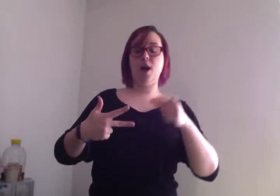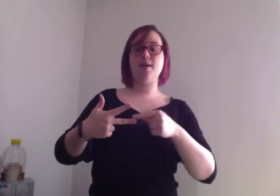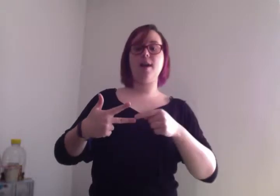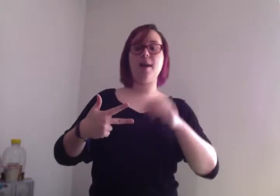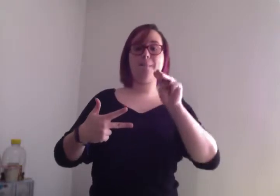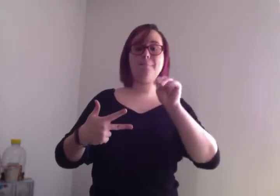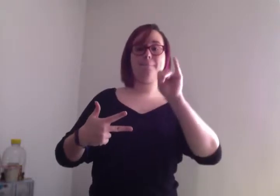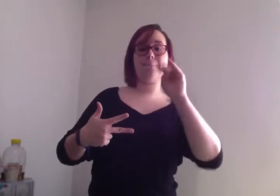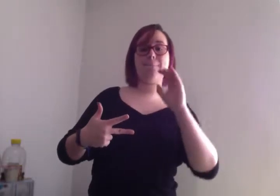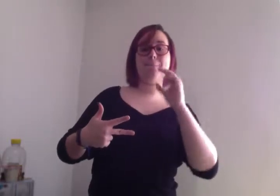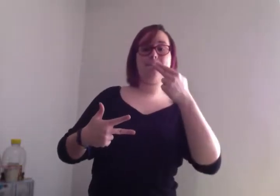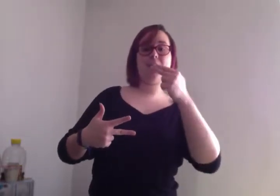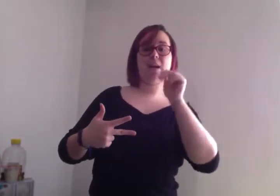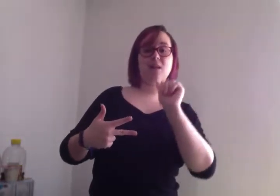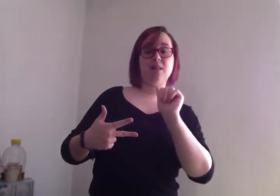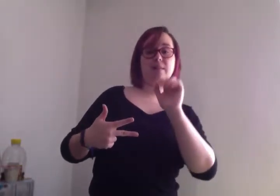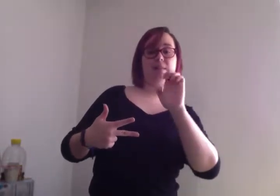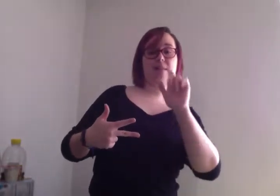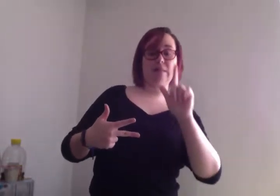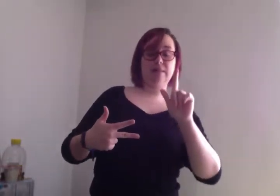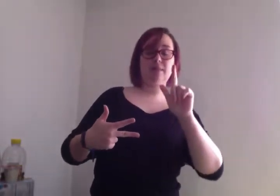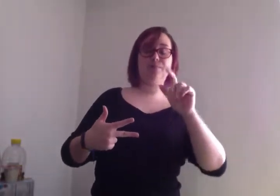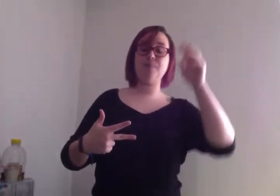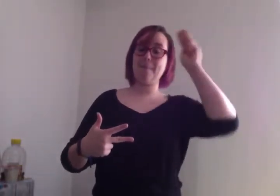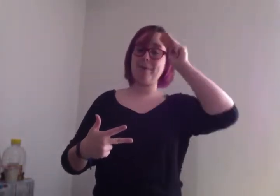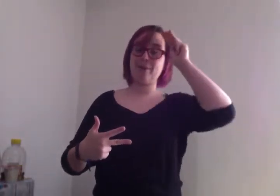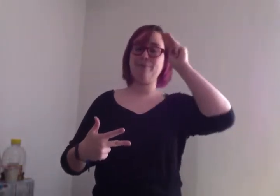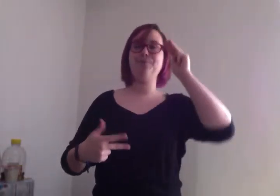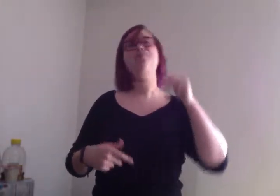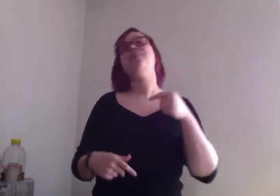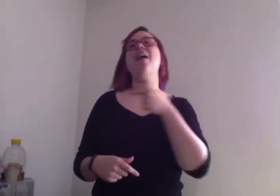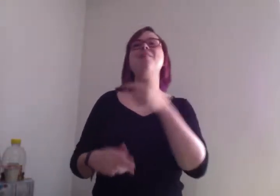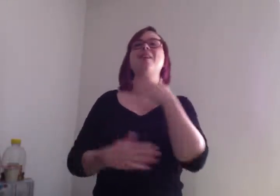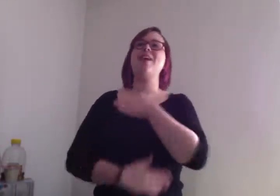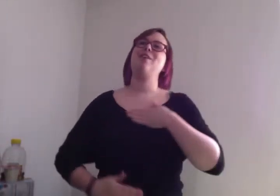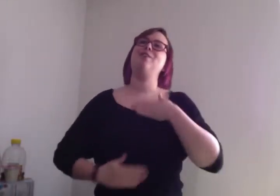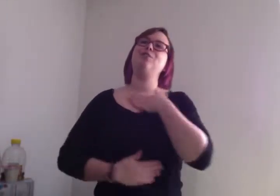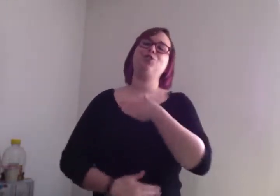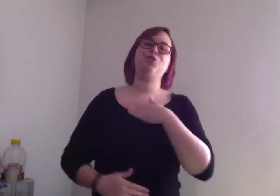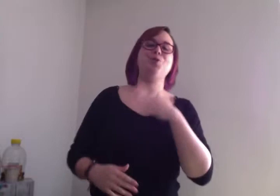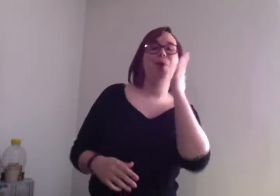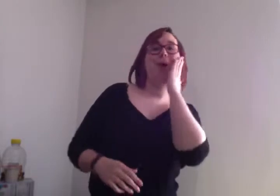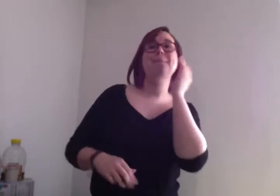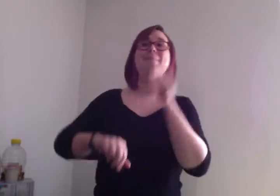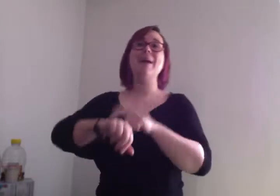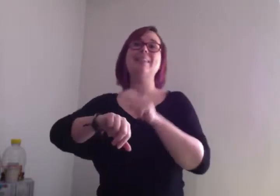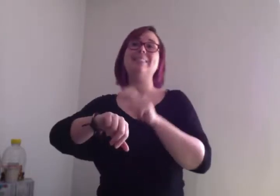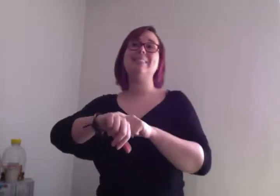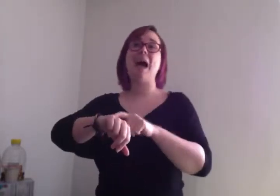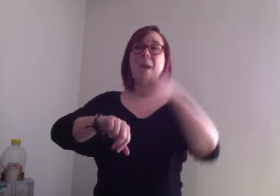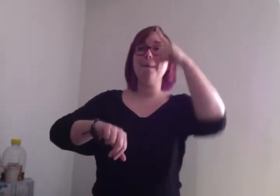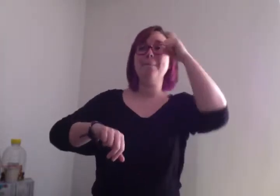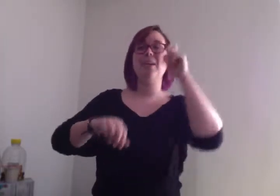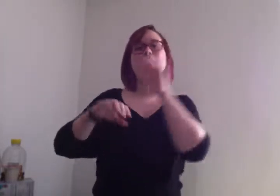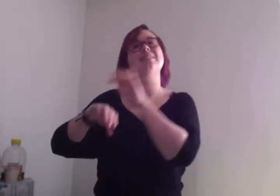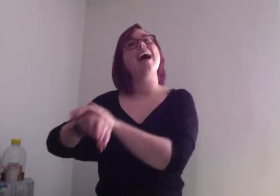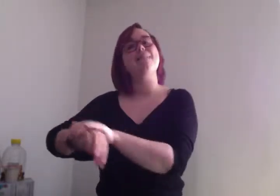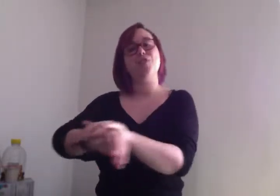They liked bedtime because every night in the nursery, Wendy told stories about Peter Pan. Peter is a